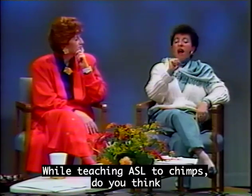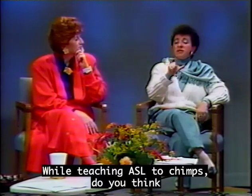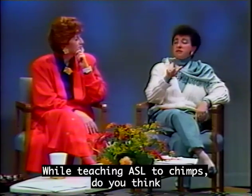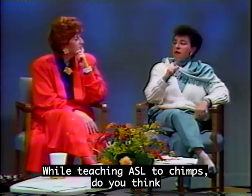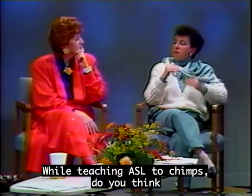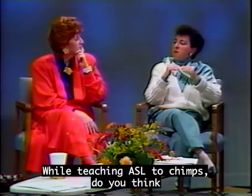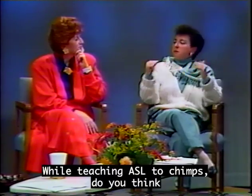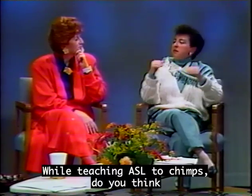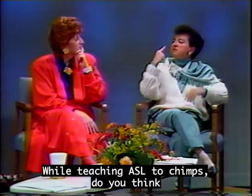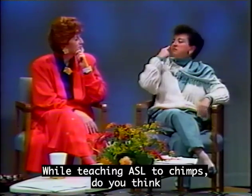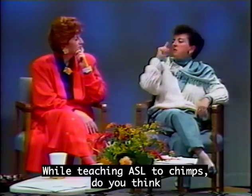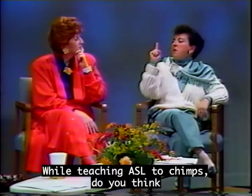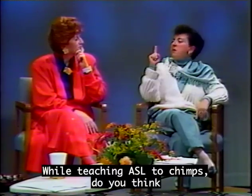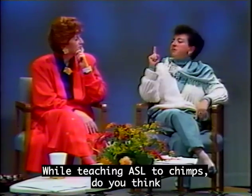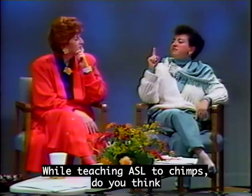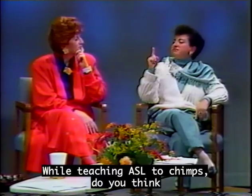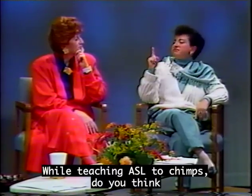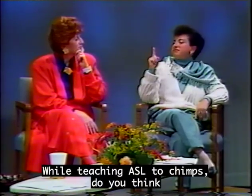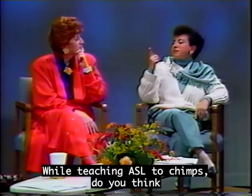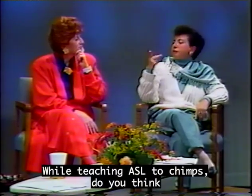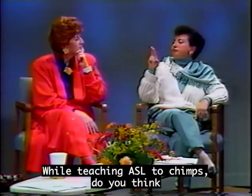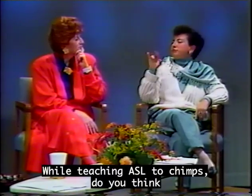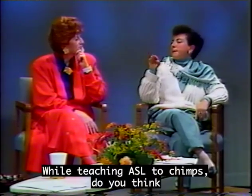Well, teaching ASL to chimps,